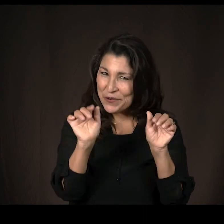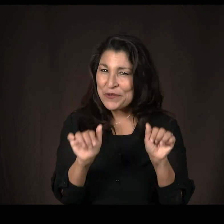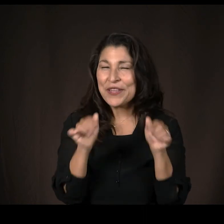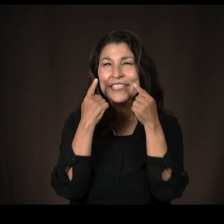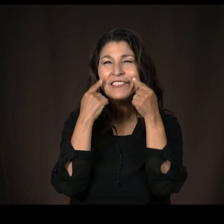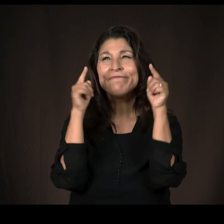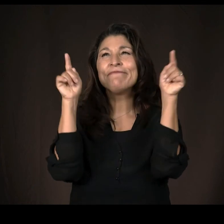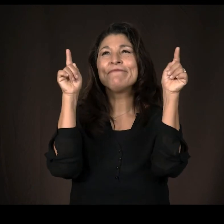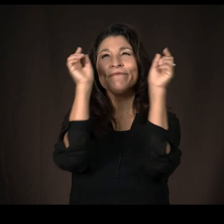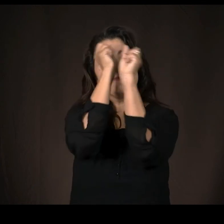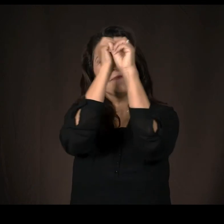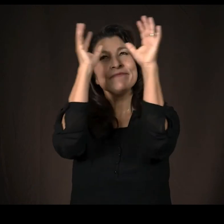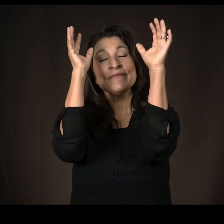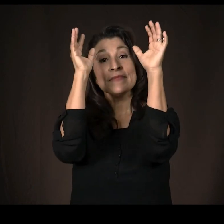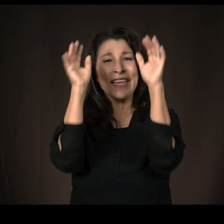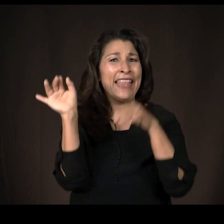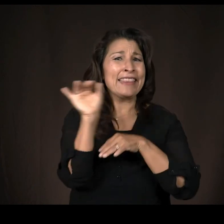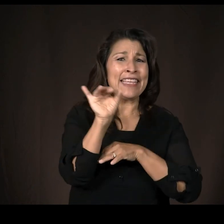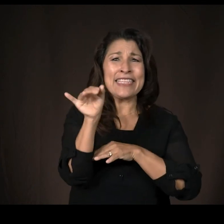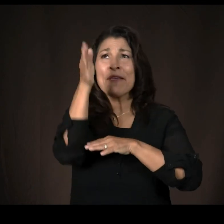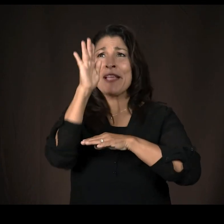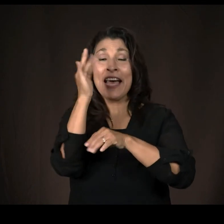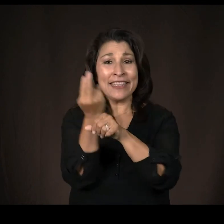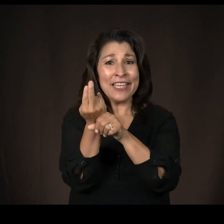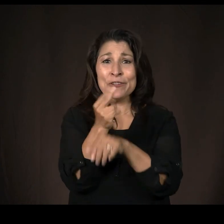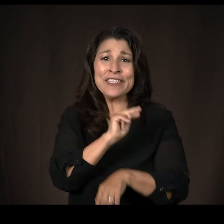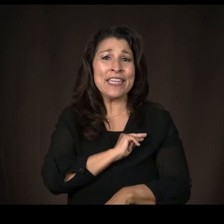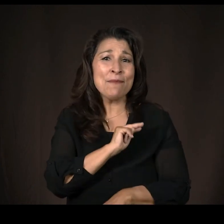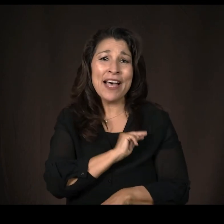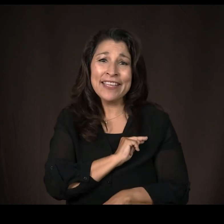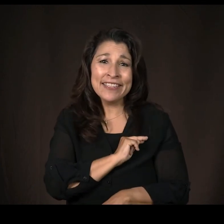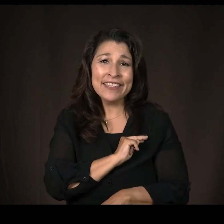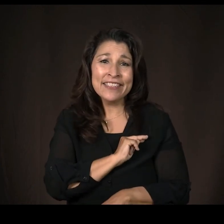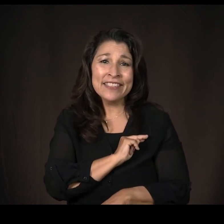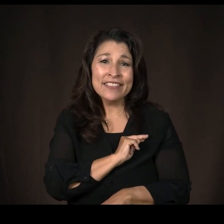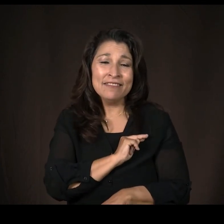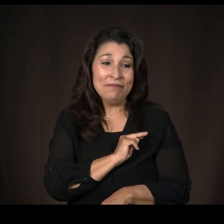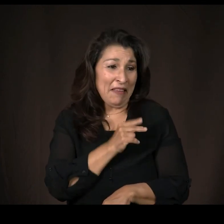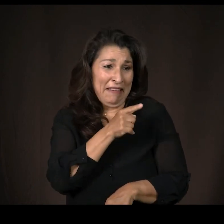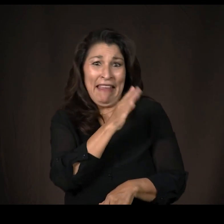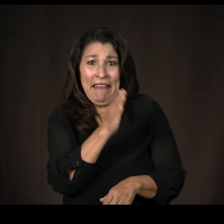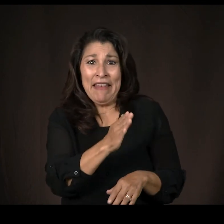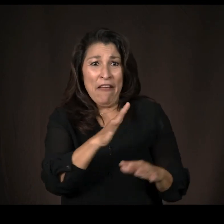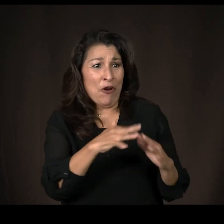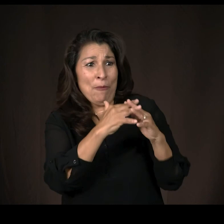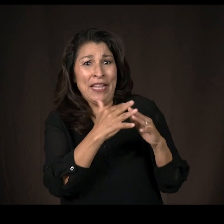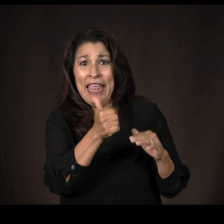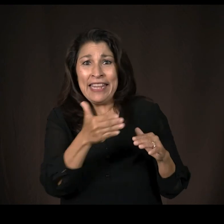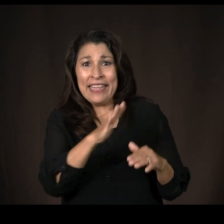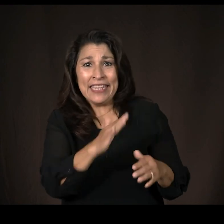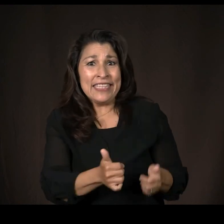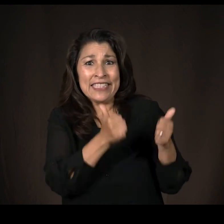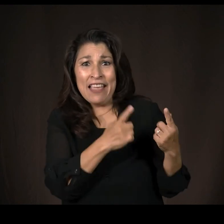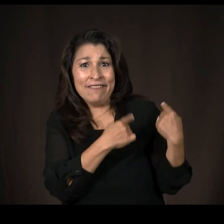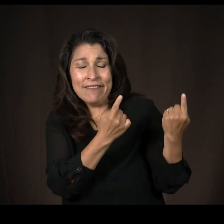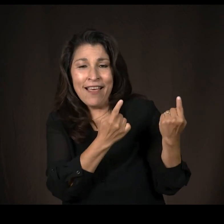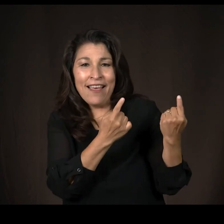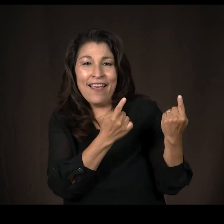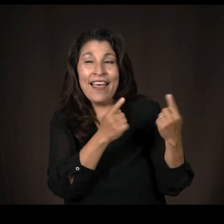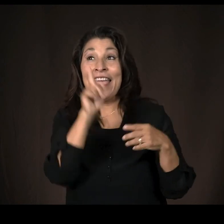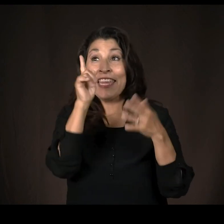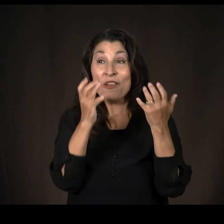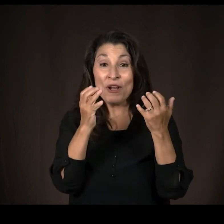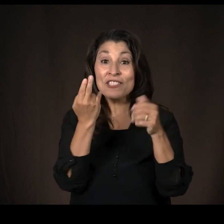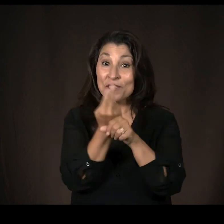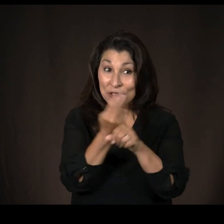You can do this. The same God who used Nehemiah, who had never built anything in his life,